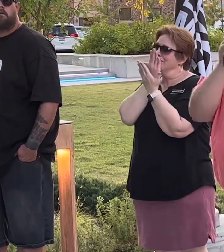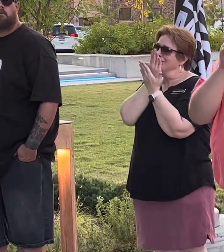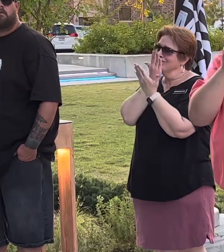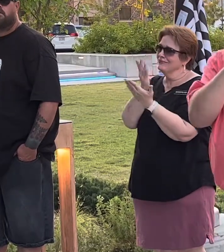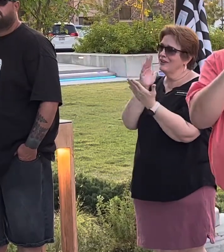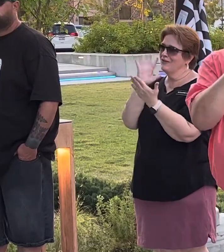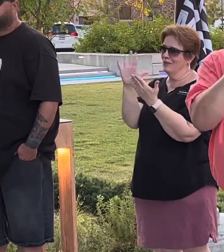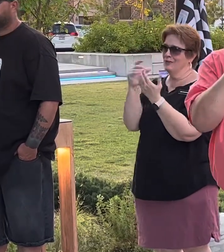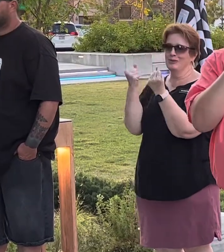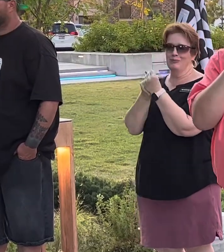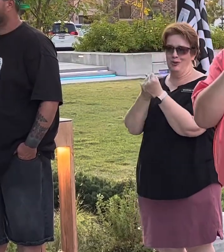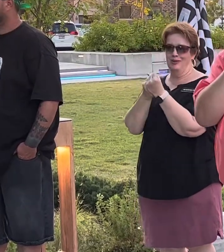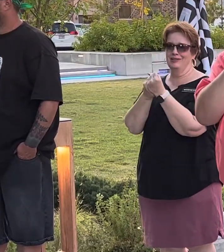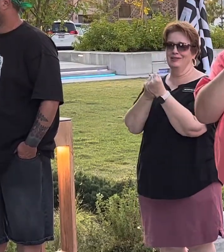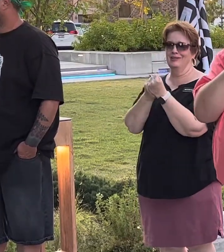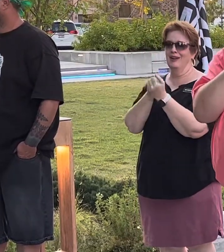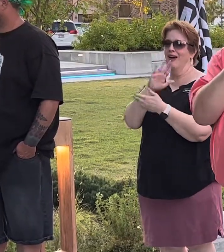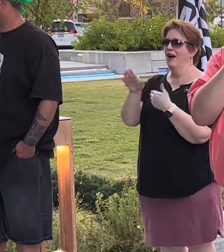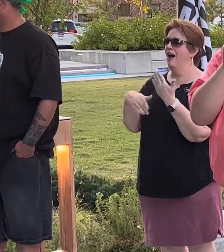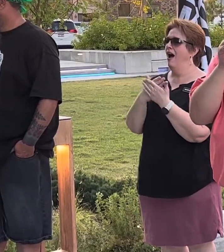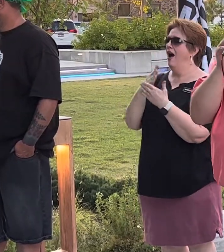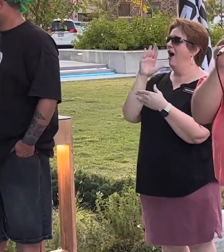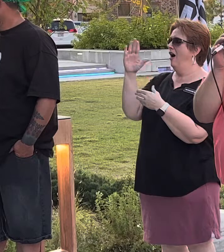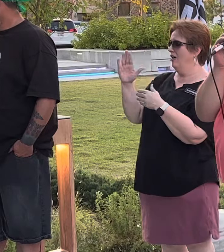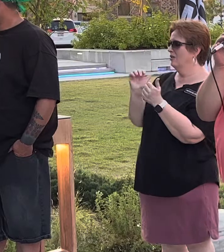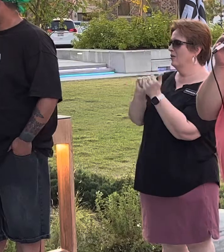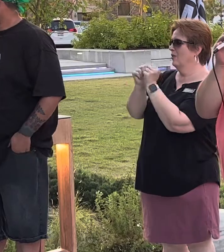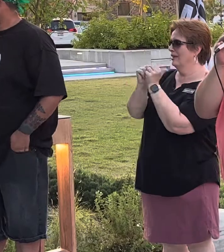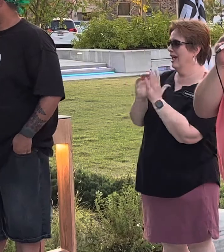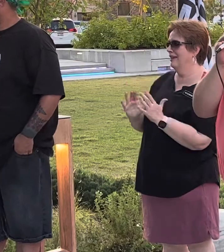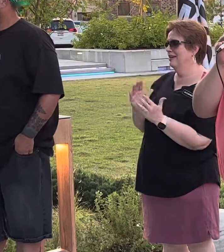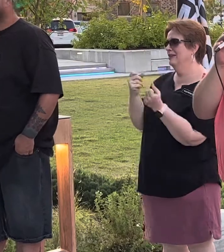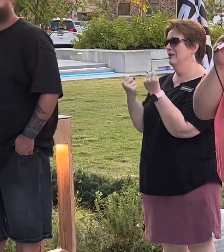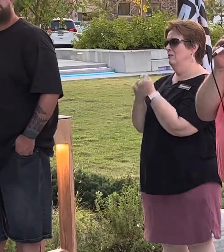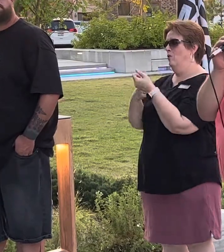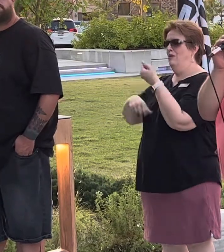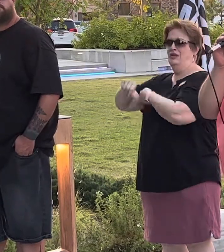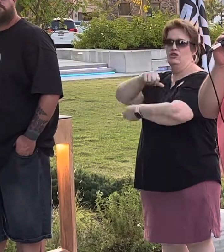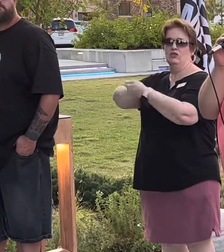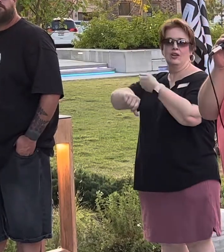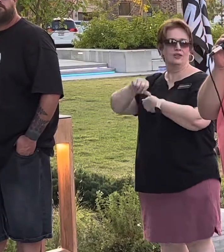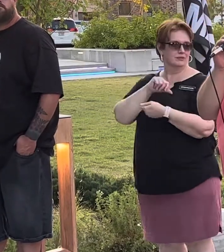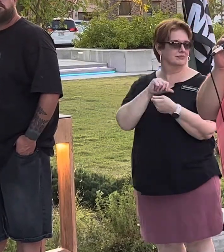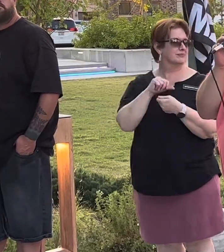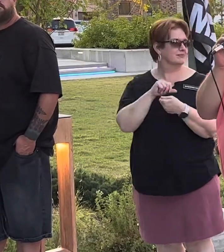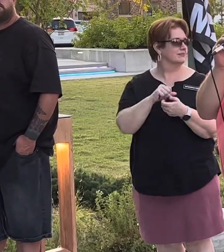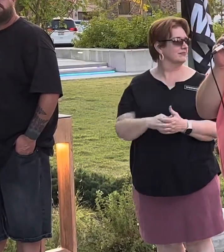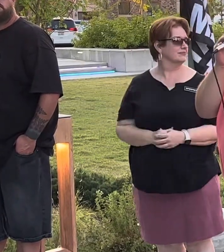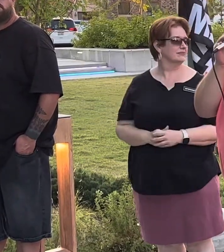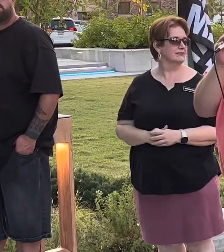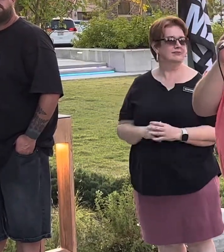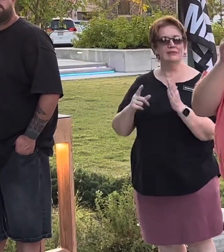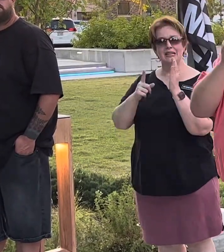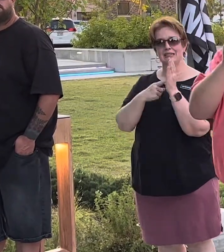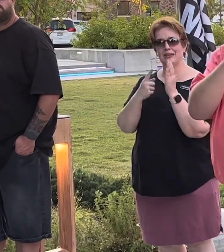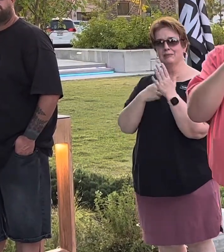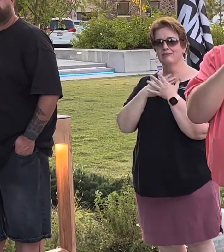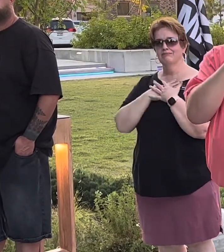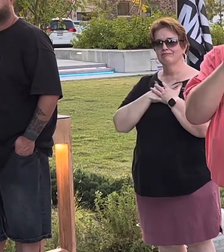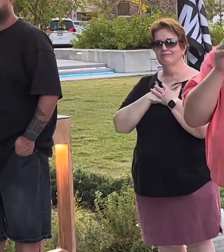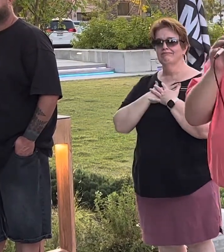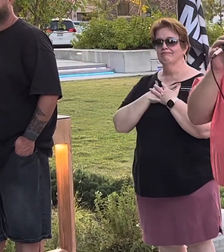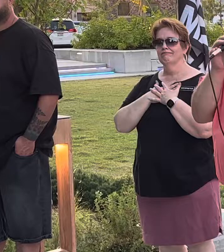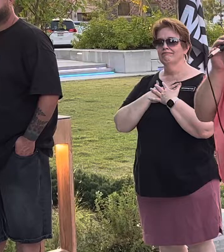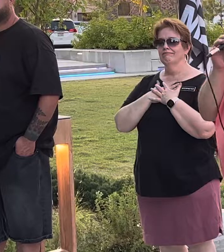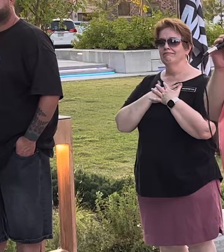for supporting all of your candidates and supporting each other, because sometimes, at a time like